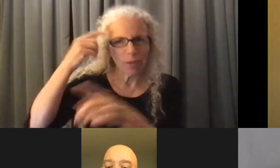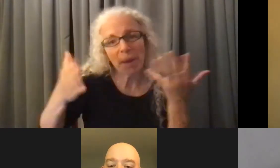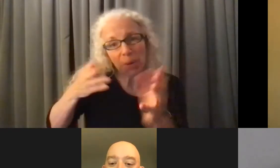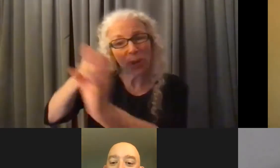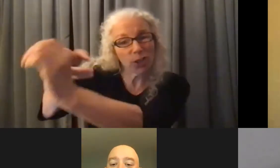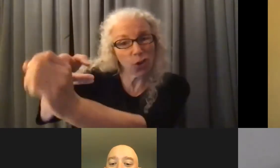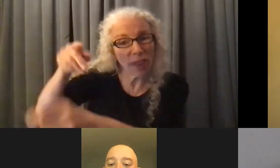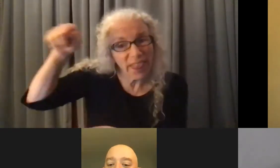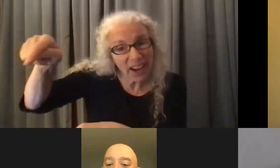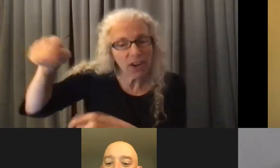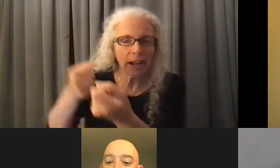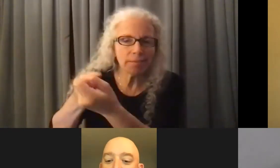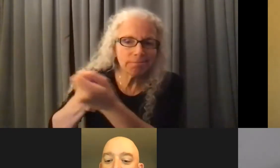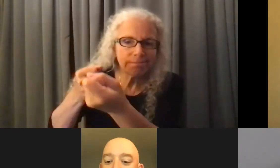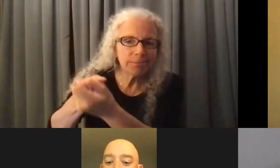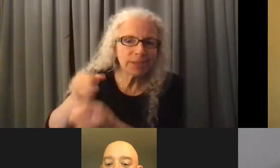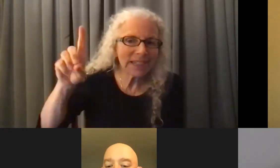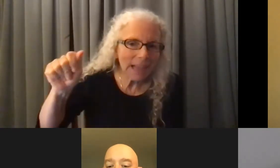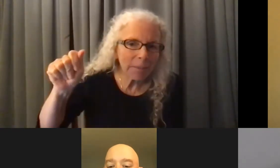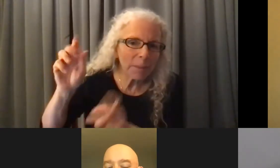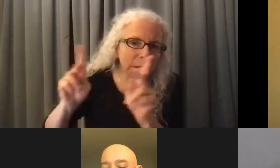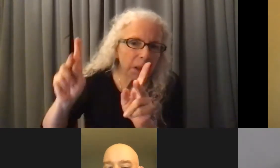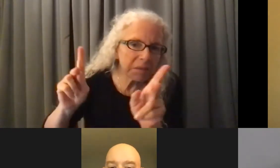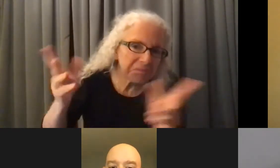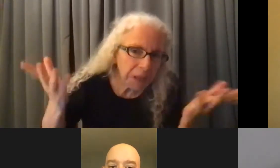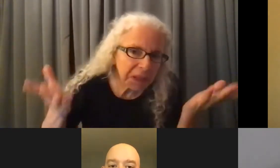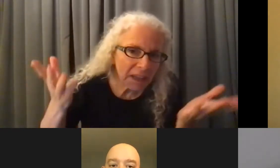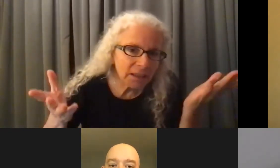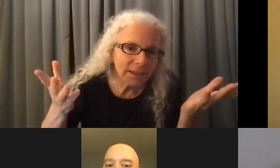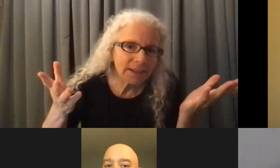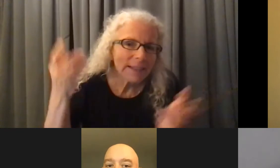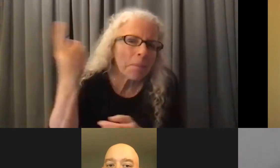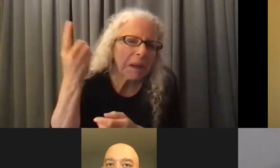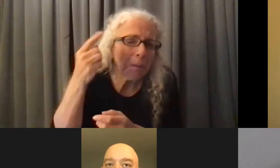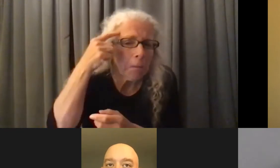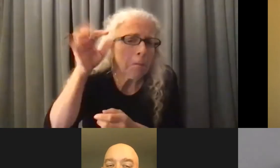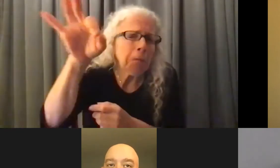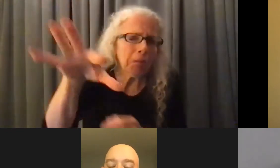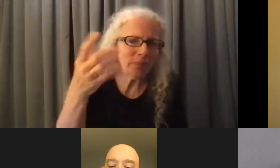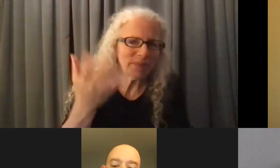we act as a subcommittee of it. I'm just trying to brainstorm different